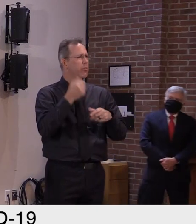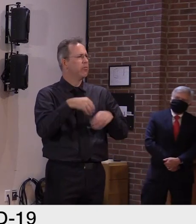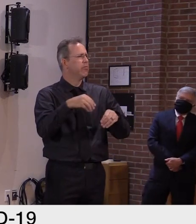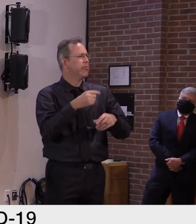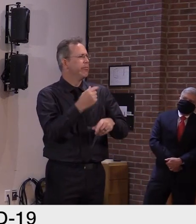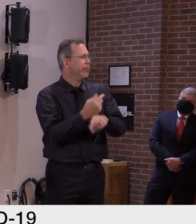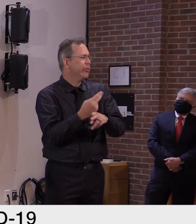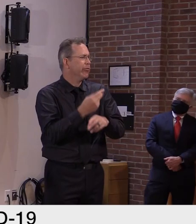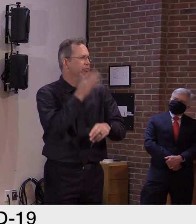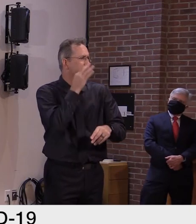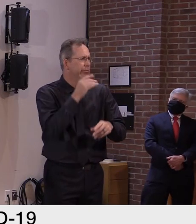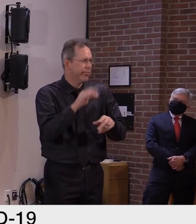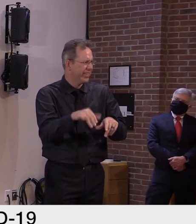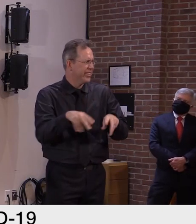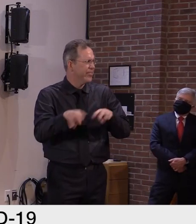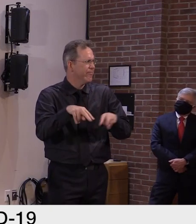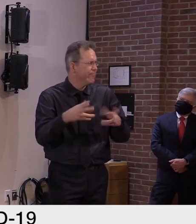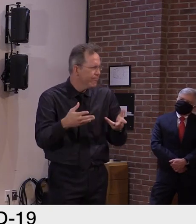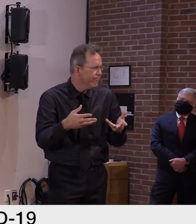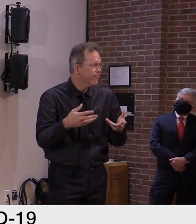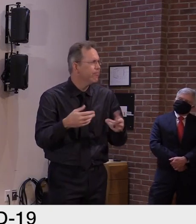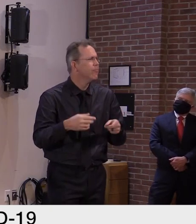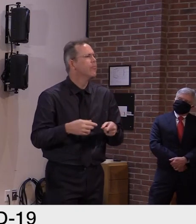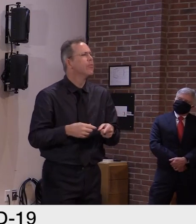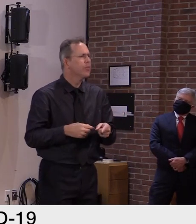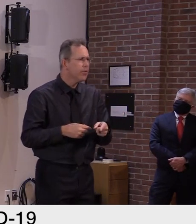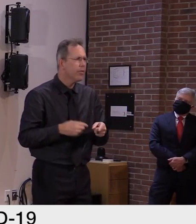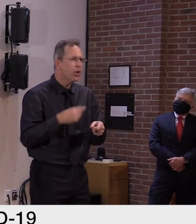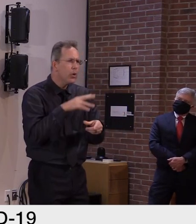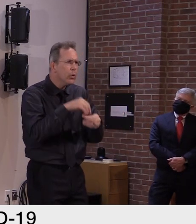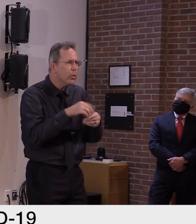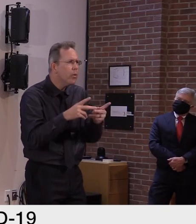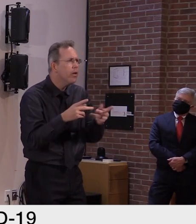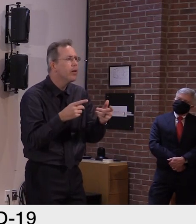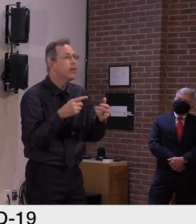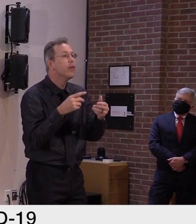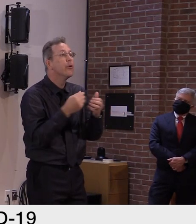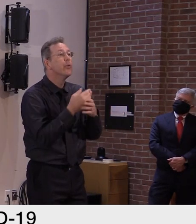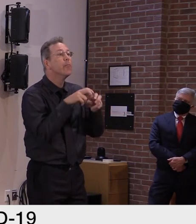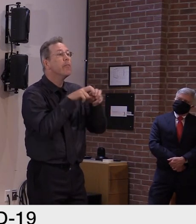in this new panel and get input?